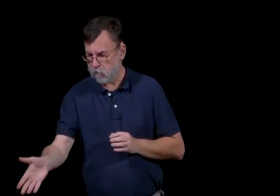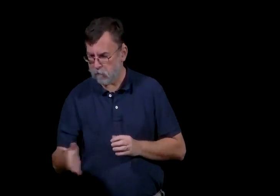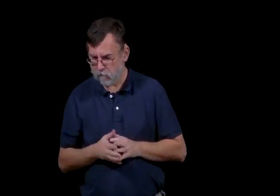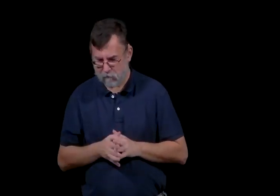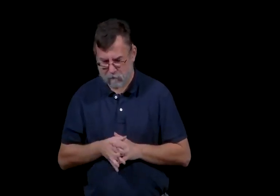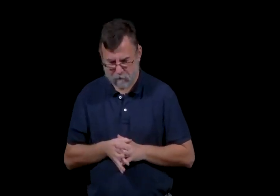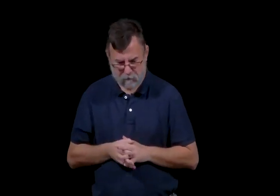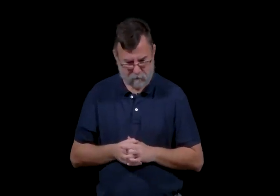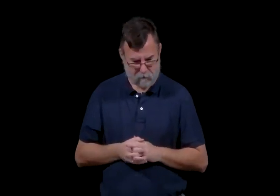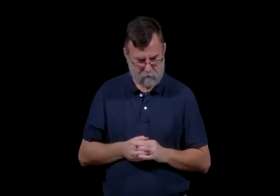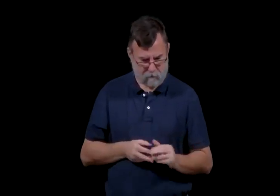that.